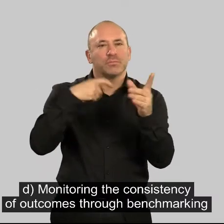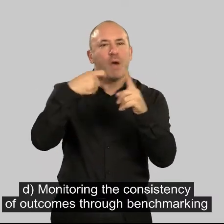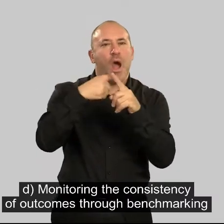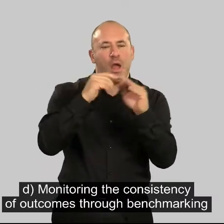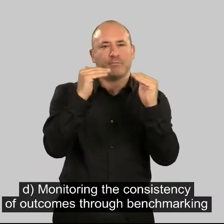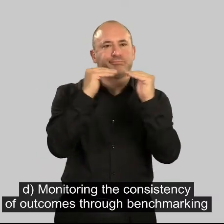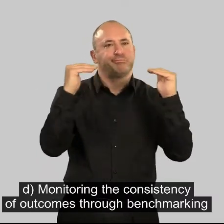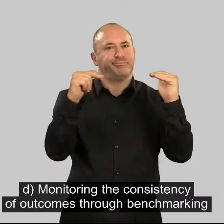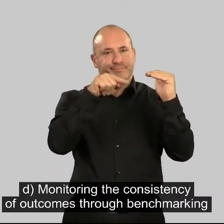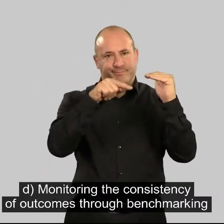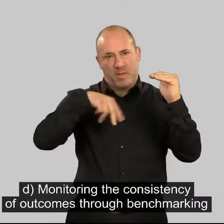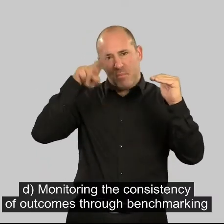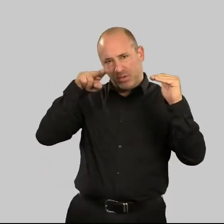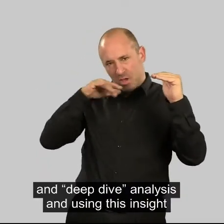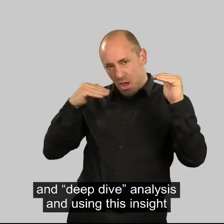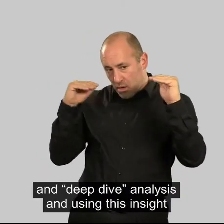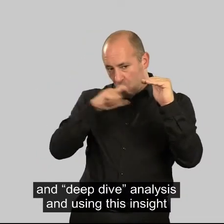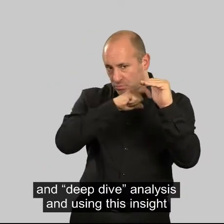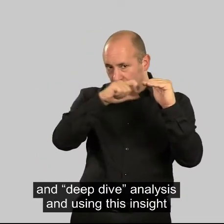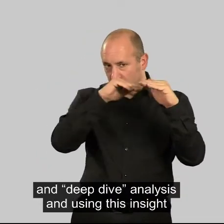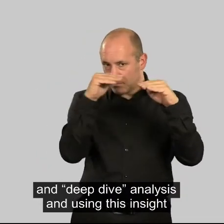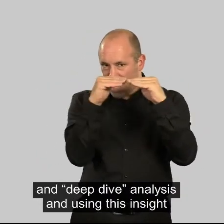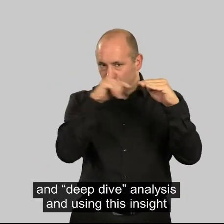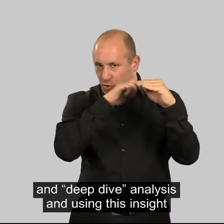benchmarking and deep dive analysis,